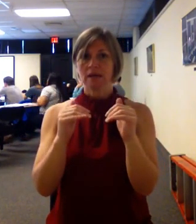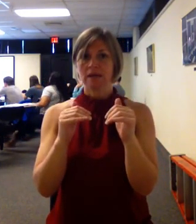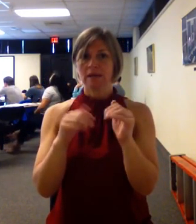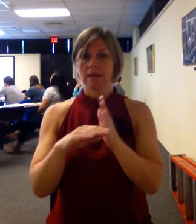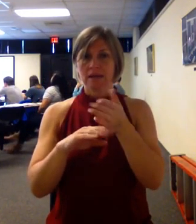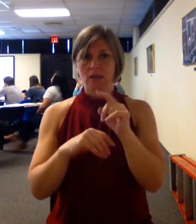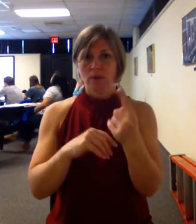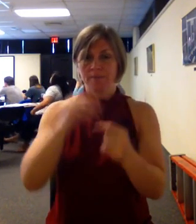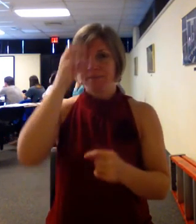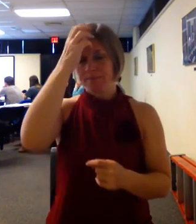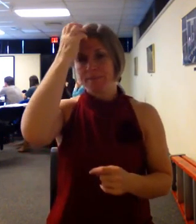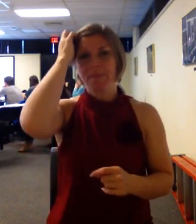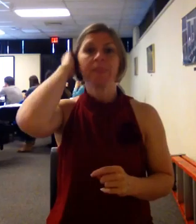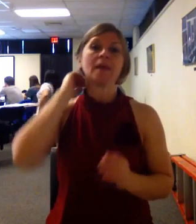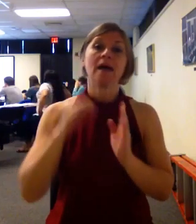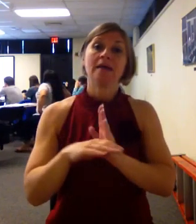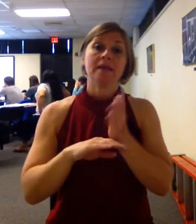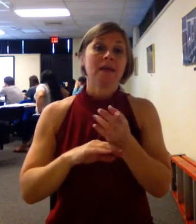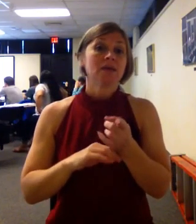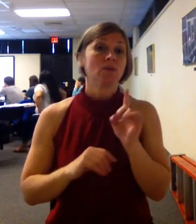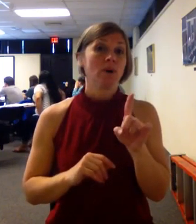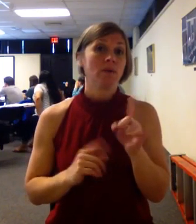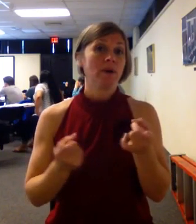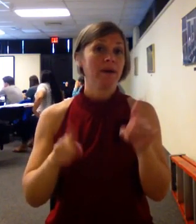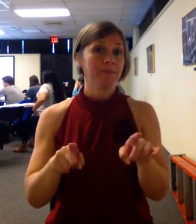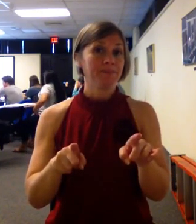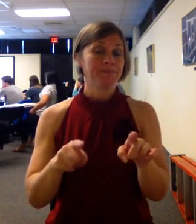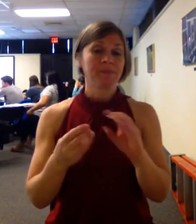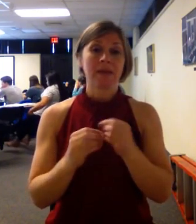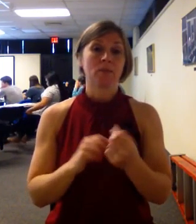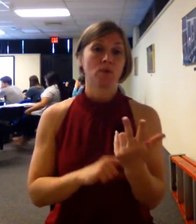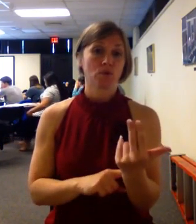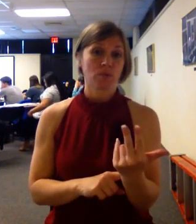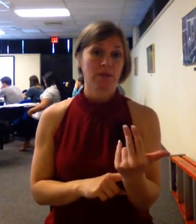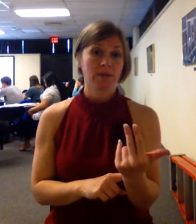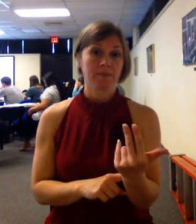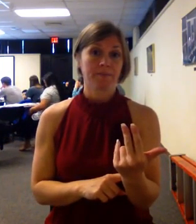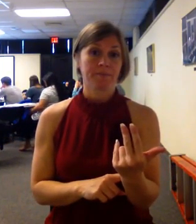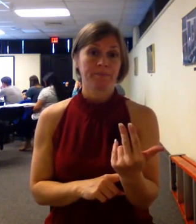in the next one, what's happening, number 13, is that